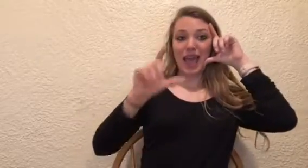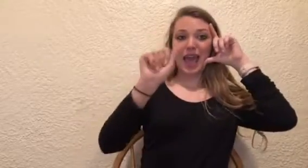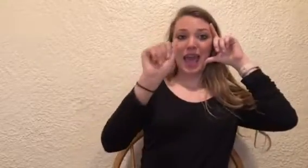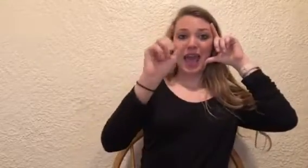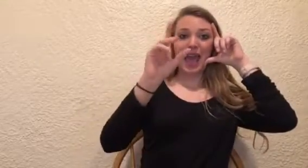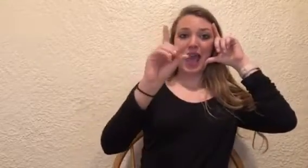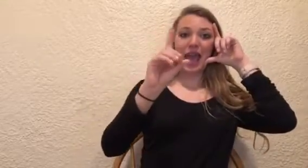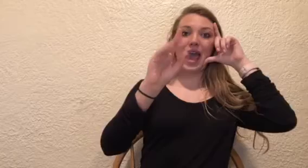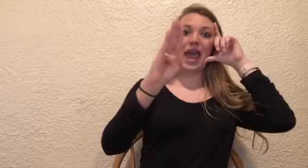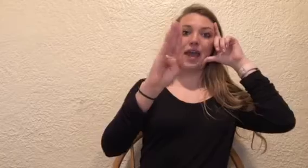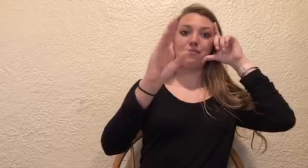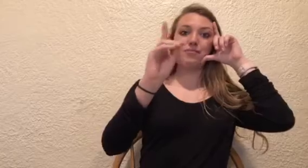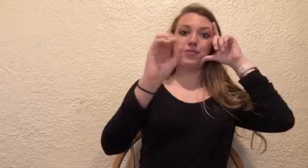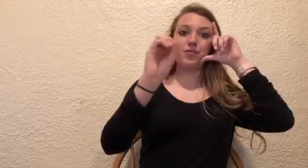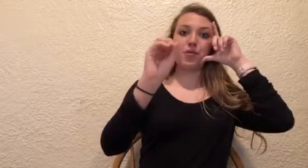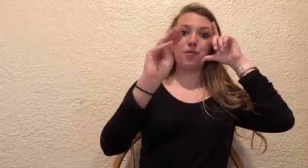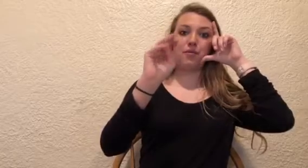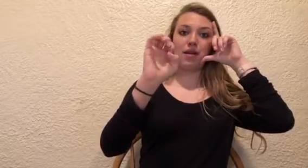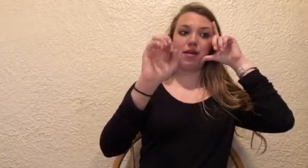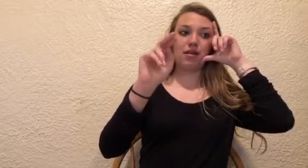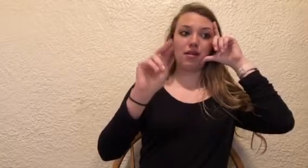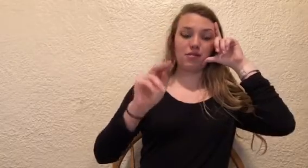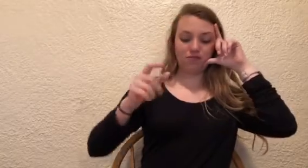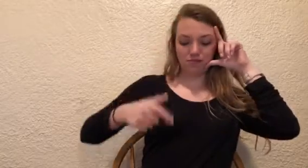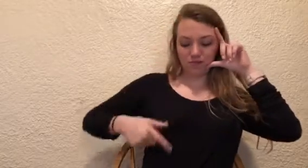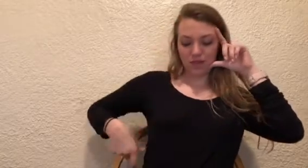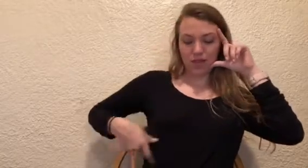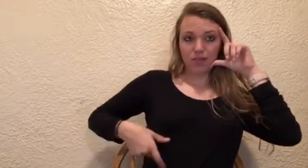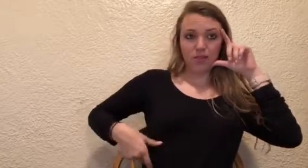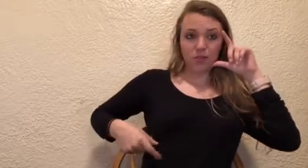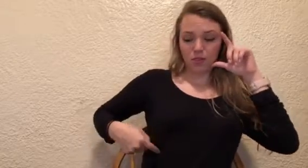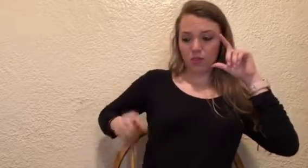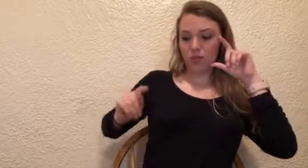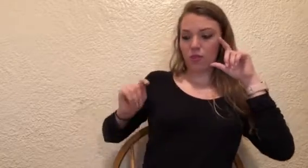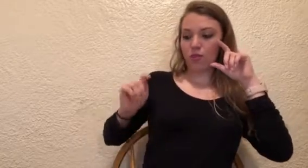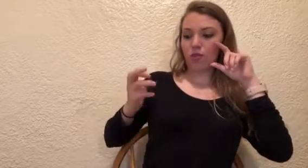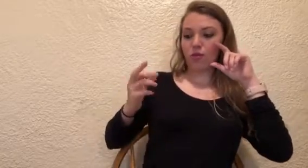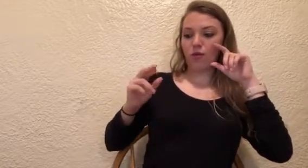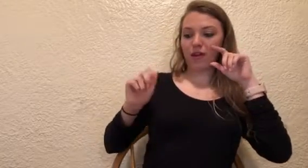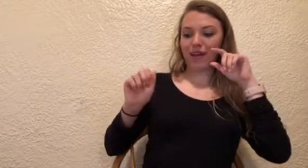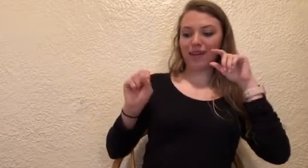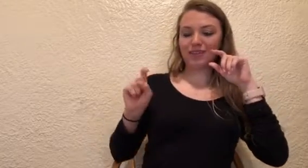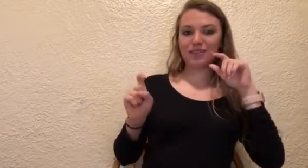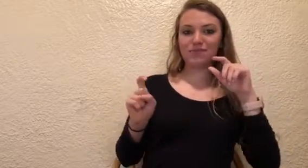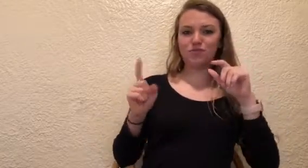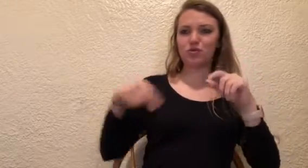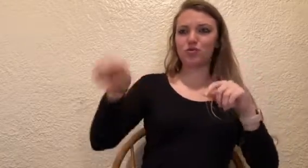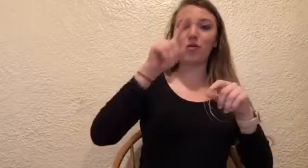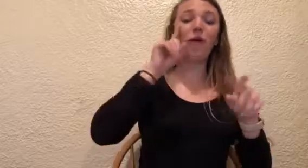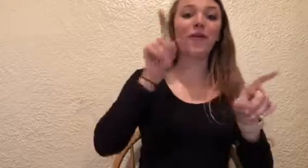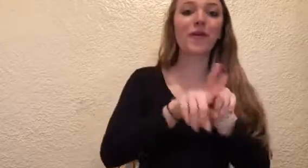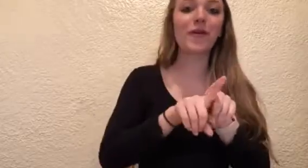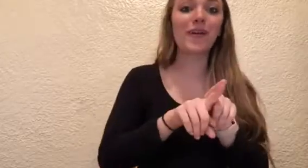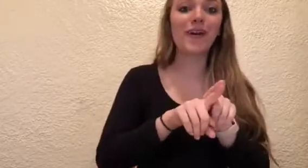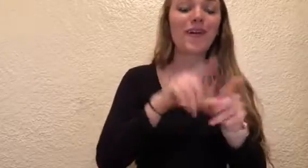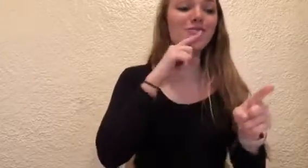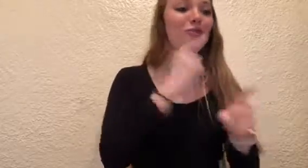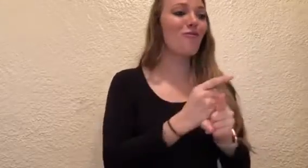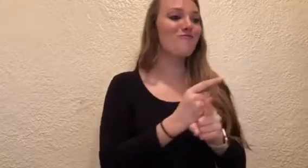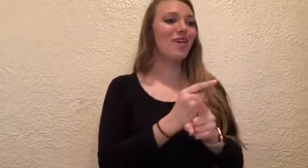Okay, who disagrees? Does anyone disagree? No, okay, good job. That's absolutely right. Who can name and show me where another